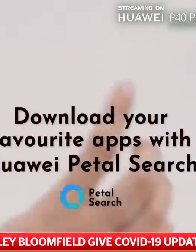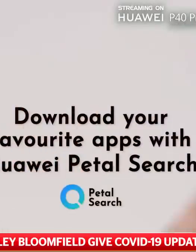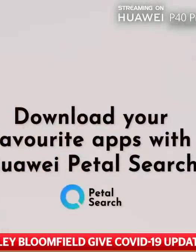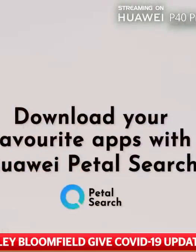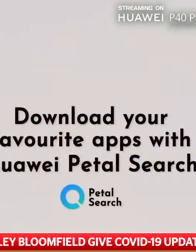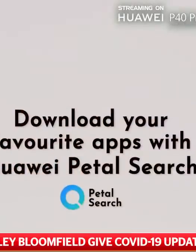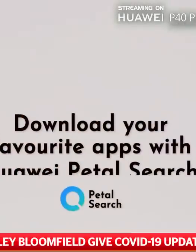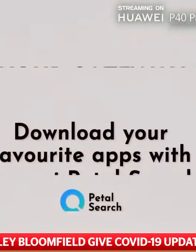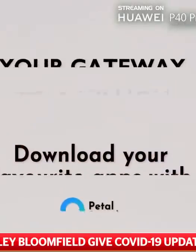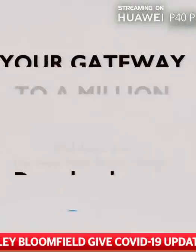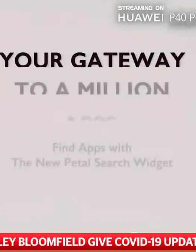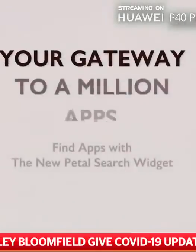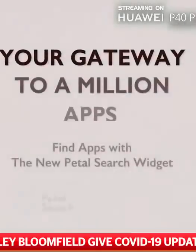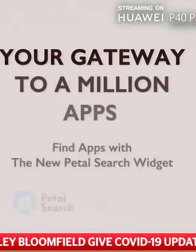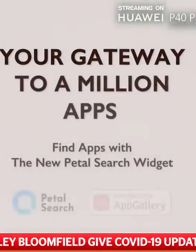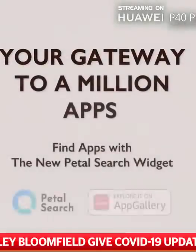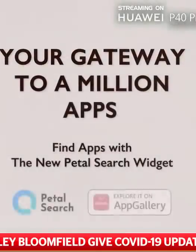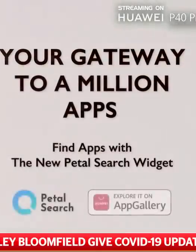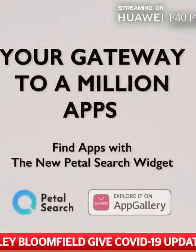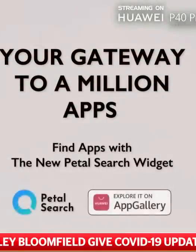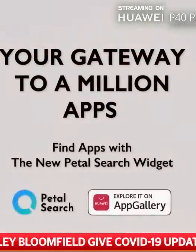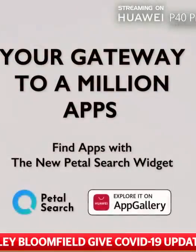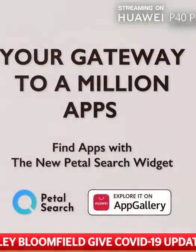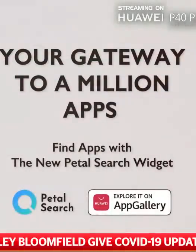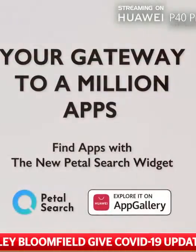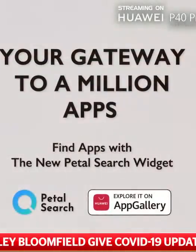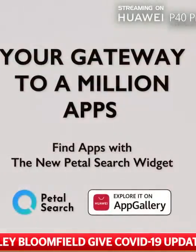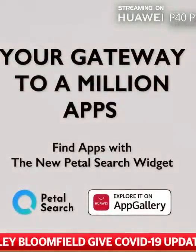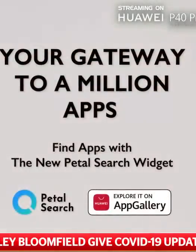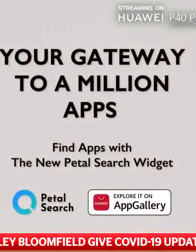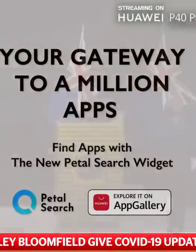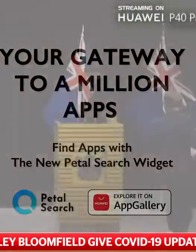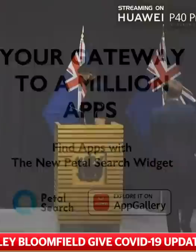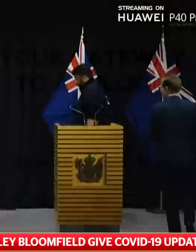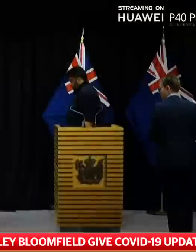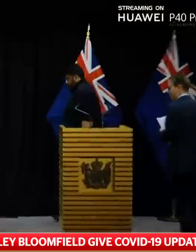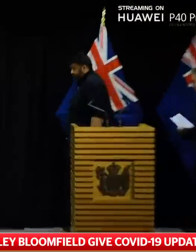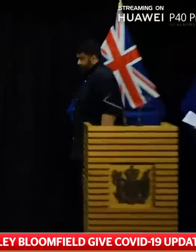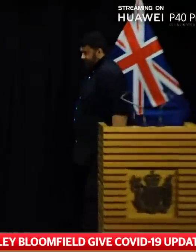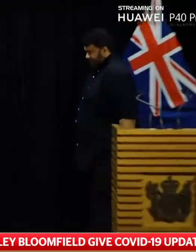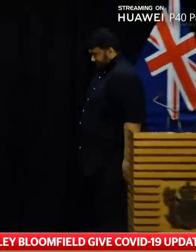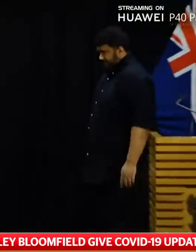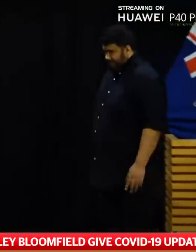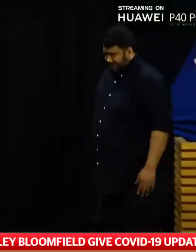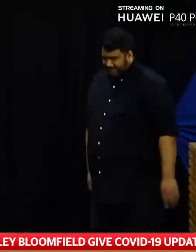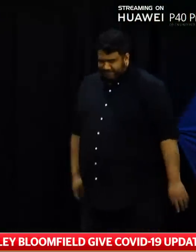Download your favourite apps with Huawei Petal Search. Download now.